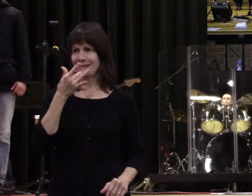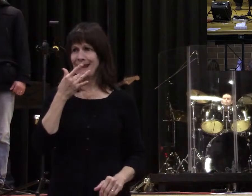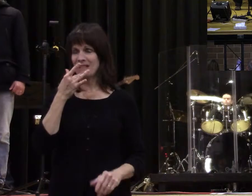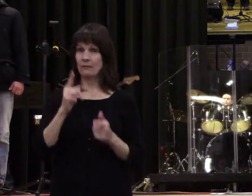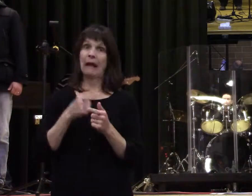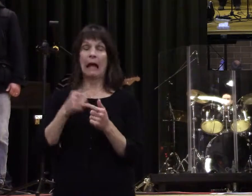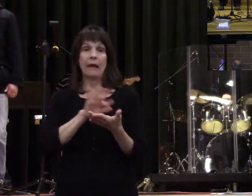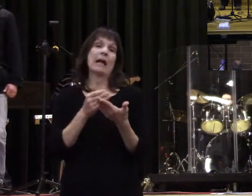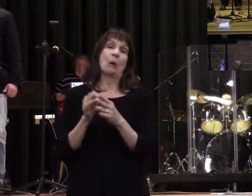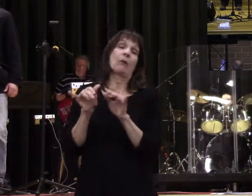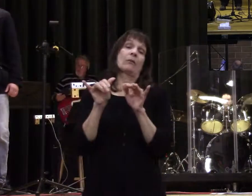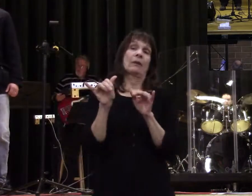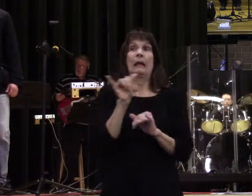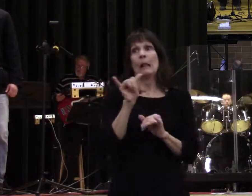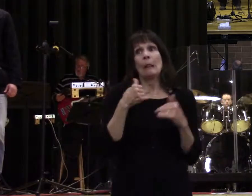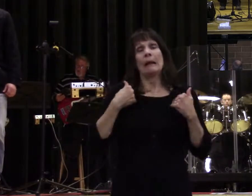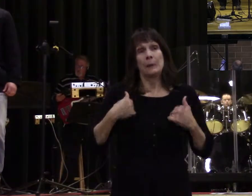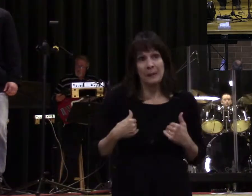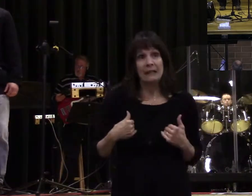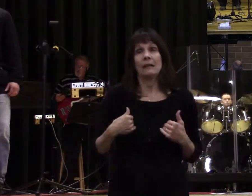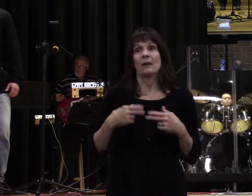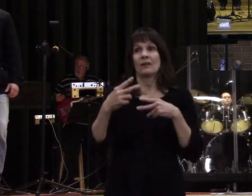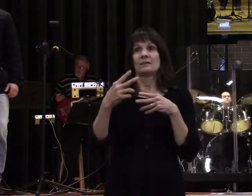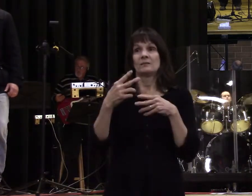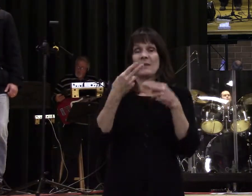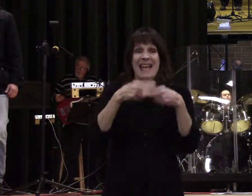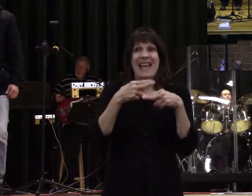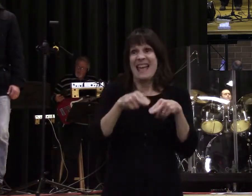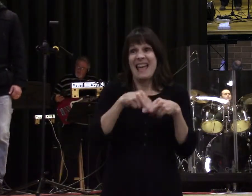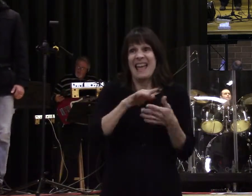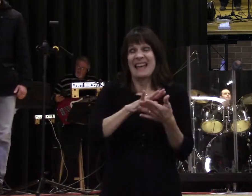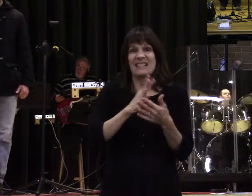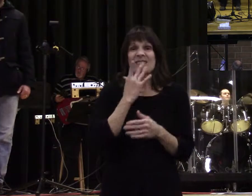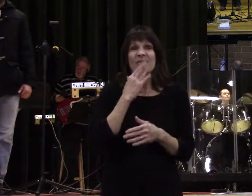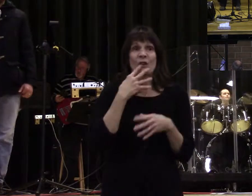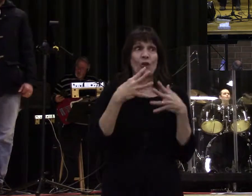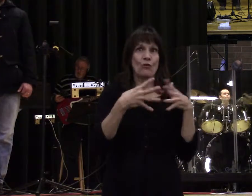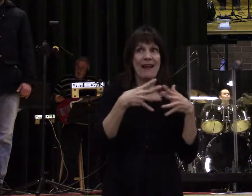turn gray. At least that's what my children told me. Okay? It's not my just not